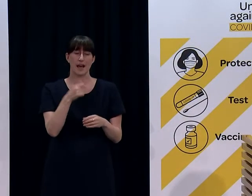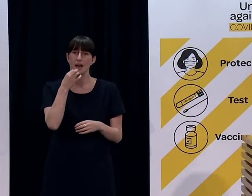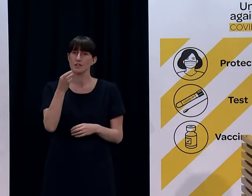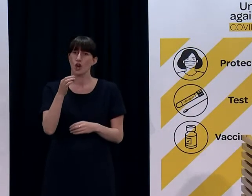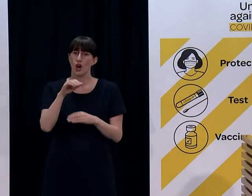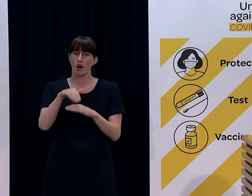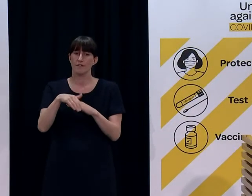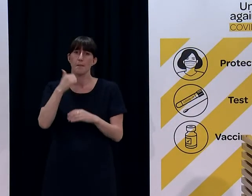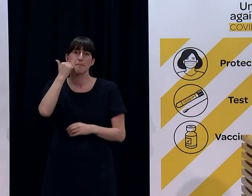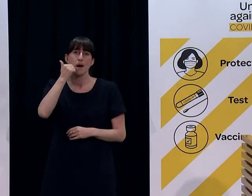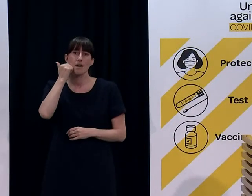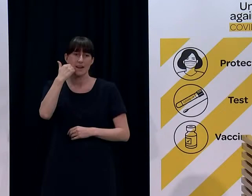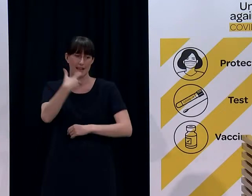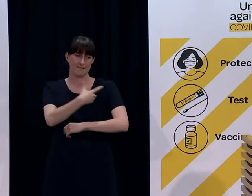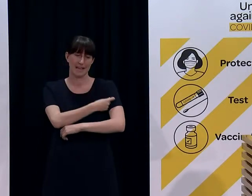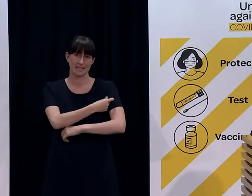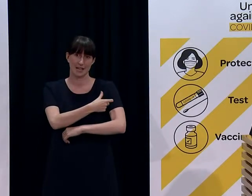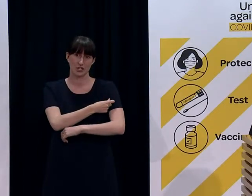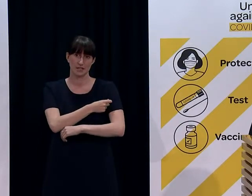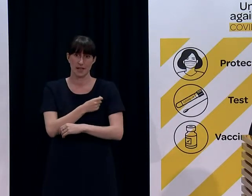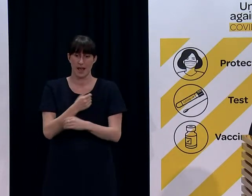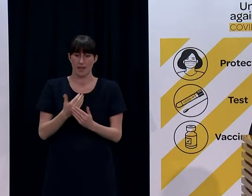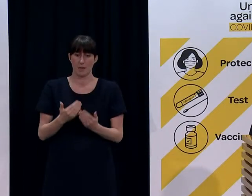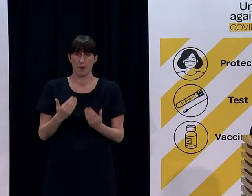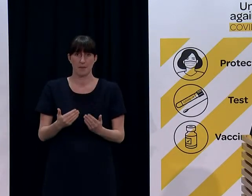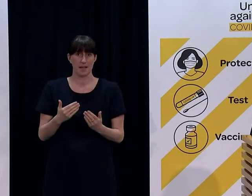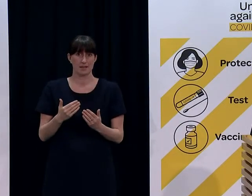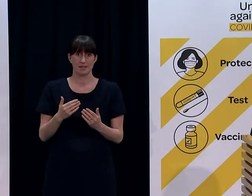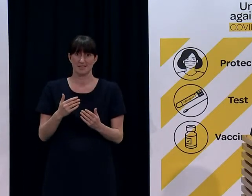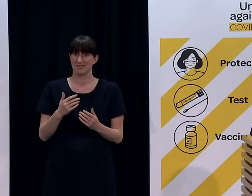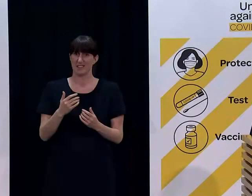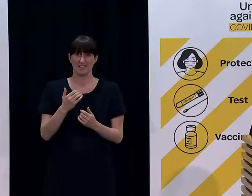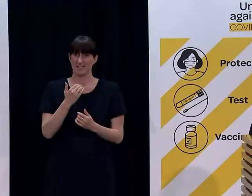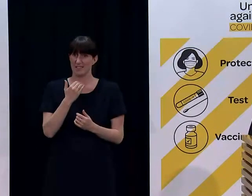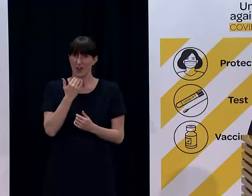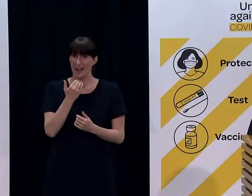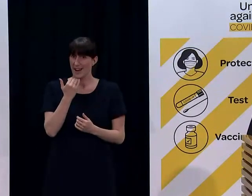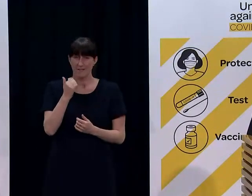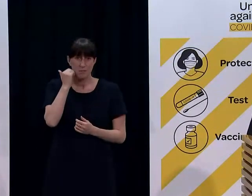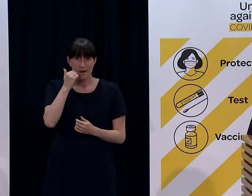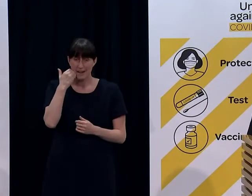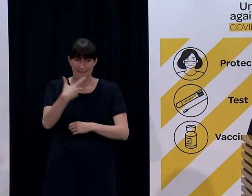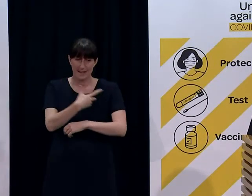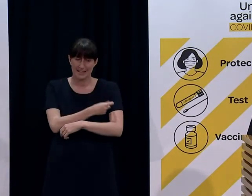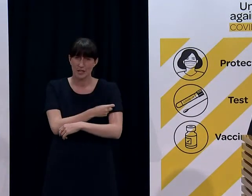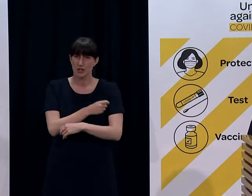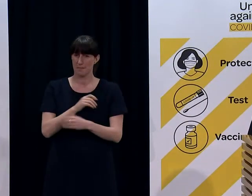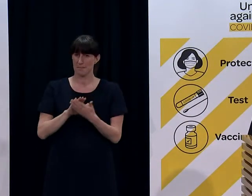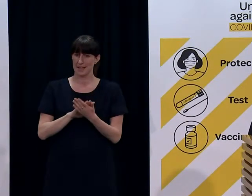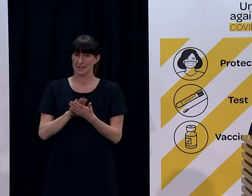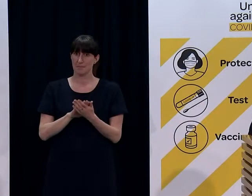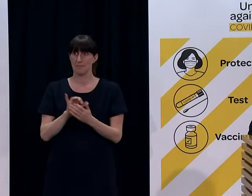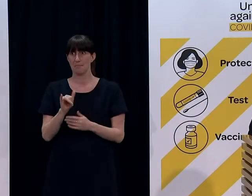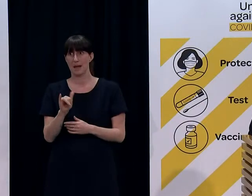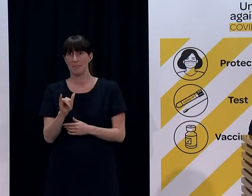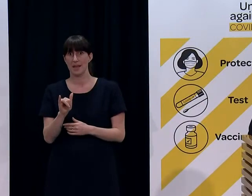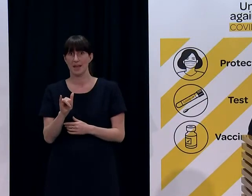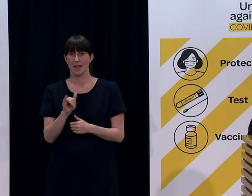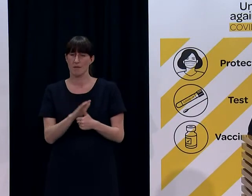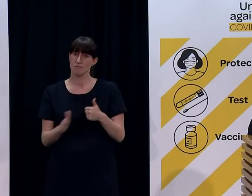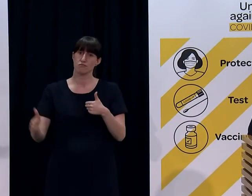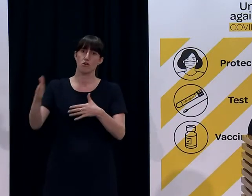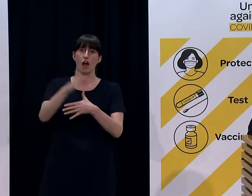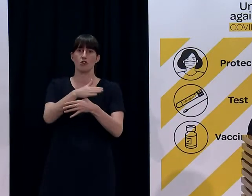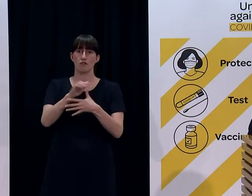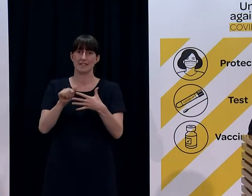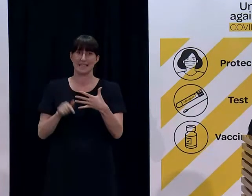is because of the low number of Māori being vaccinated at the moment, should there be a priority, like first dose for Māori